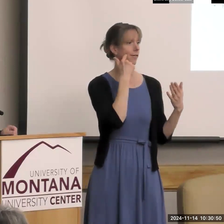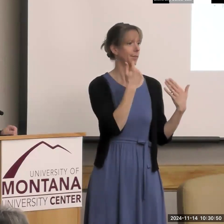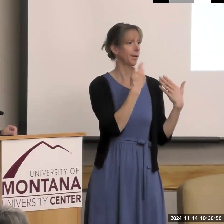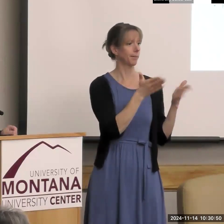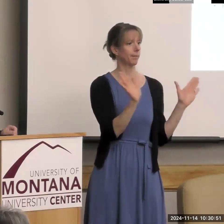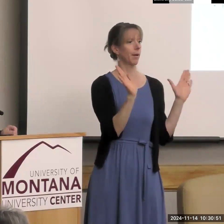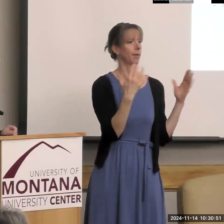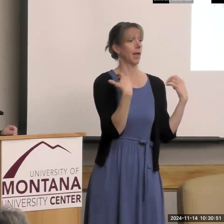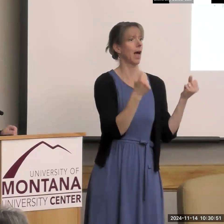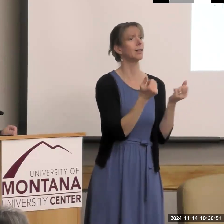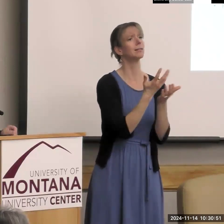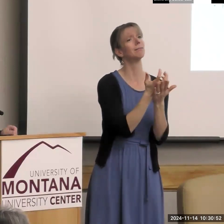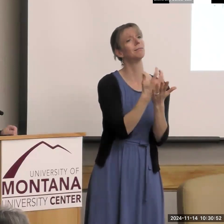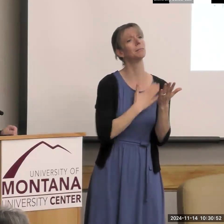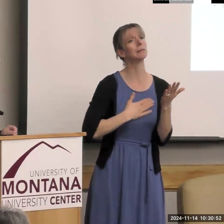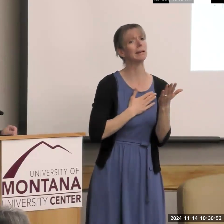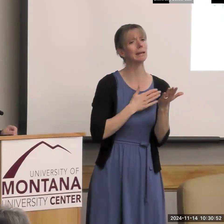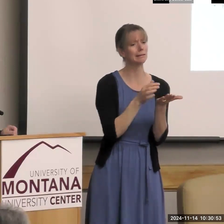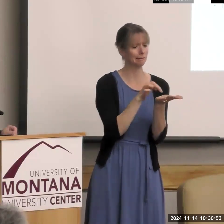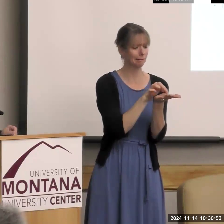for crumbs and then asking permission to eat them.